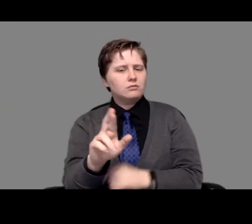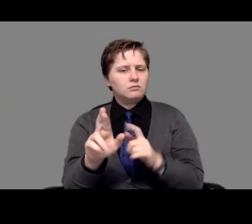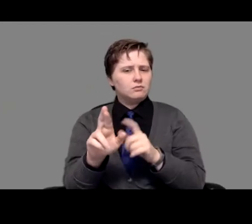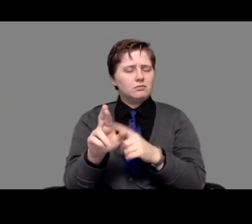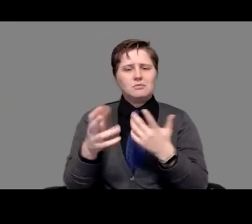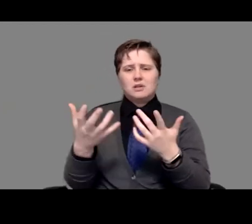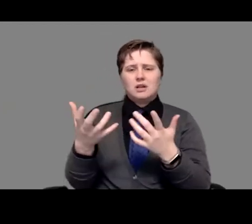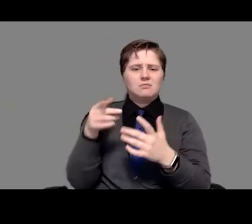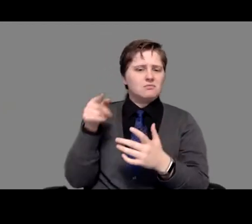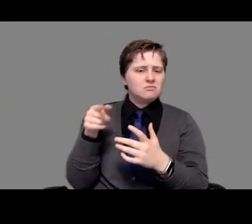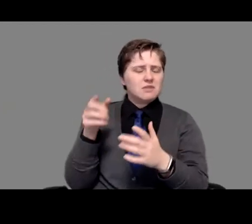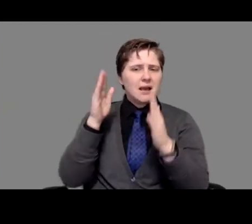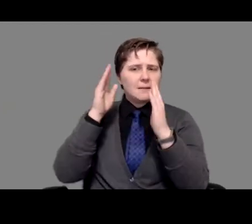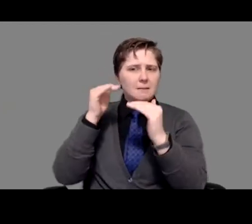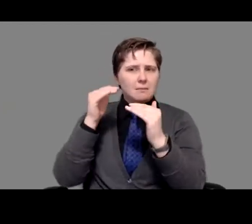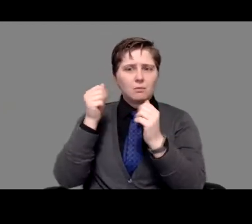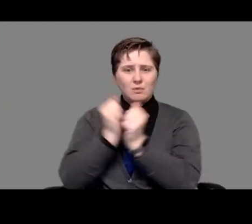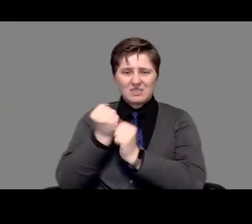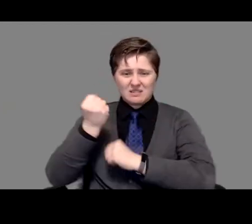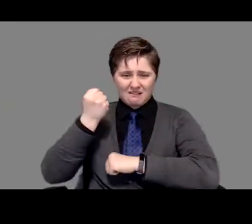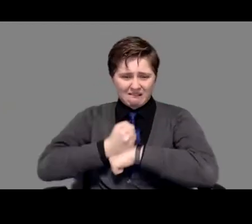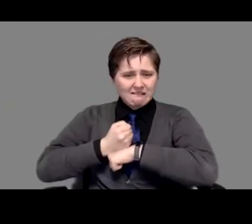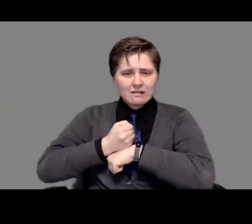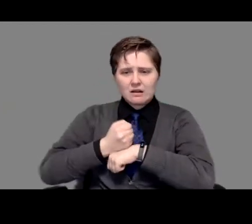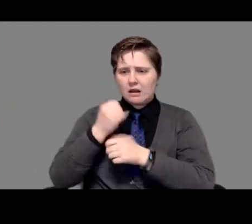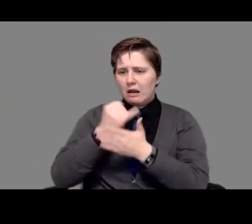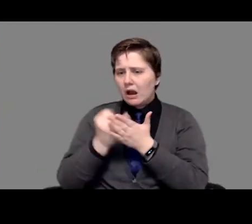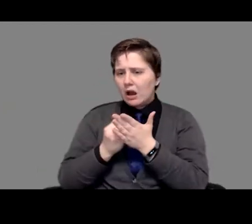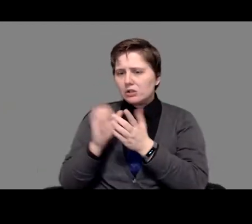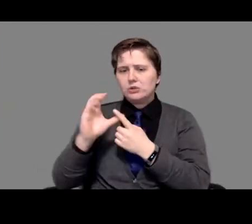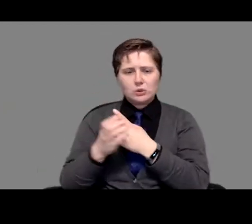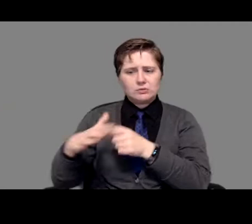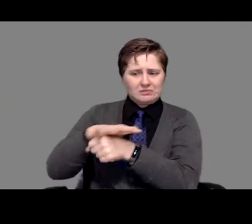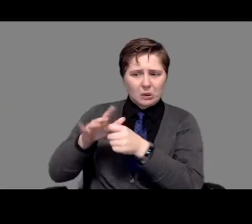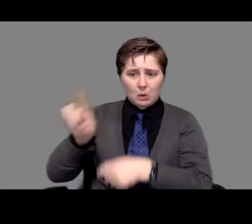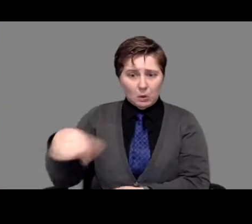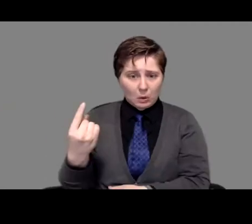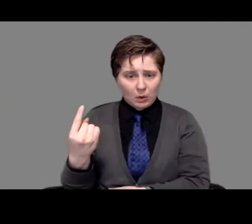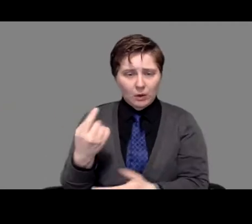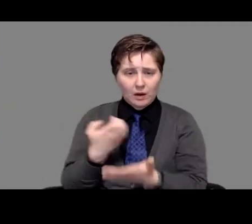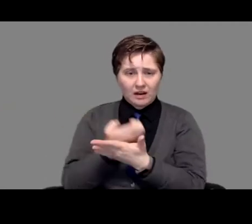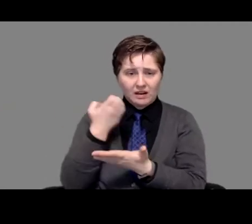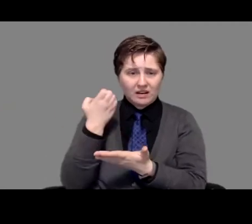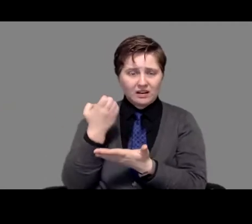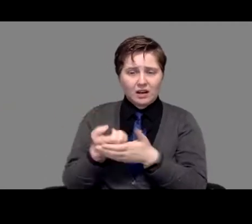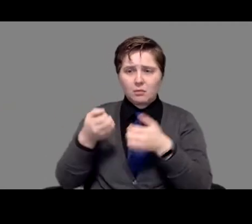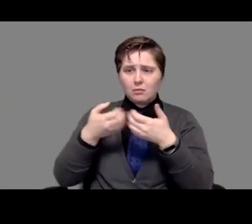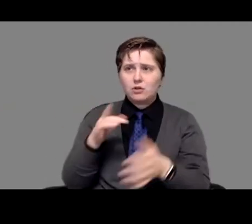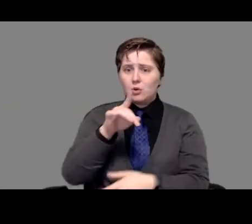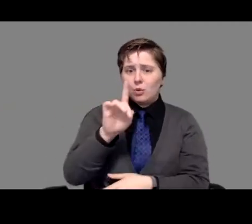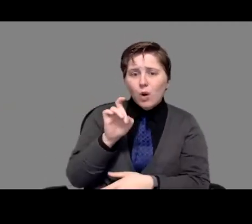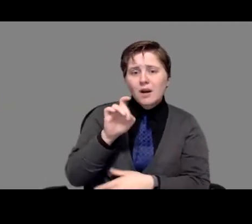and they estimated in the shutdown, just in the arts and culture sector alone, that the economy's losing $100